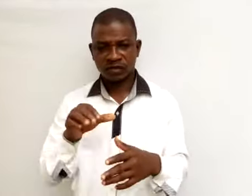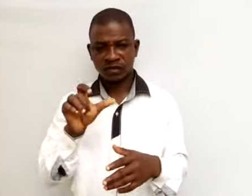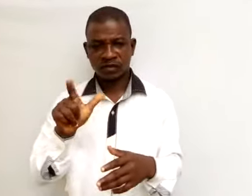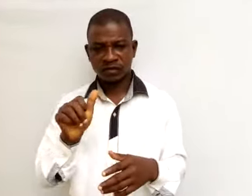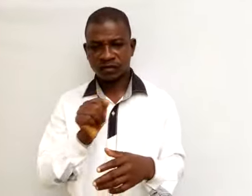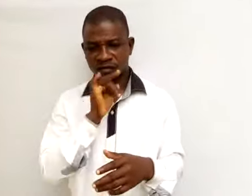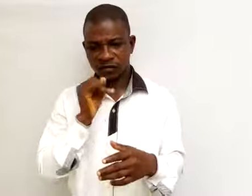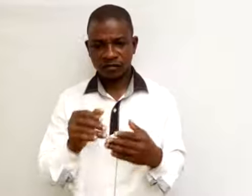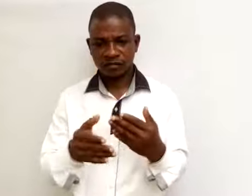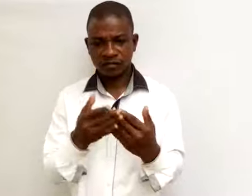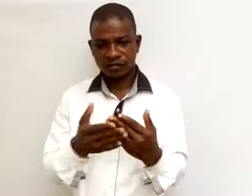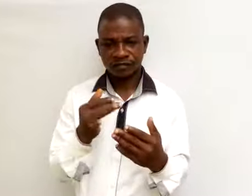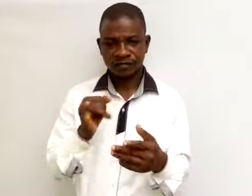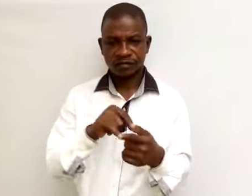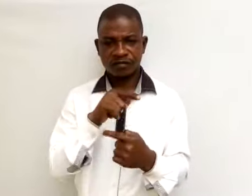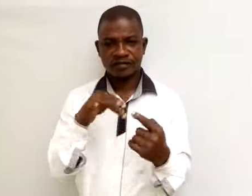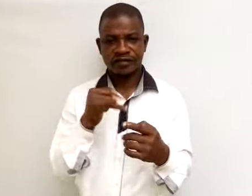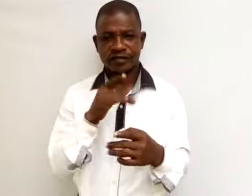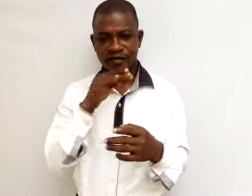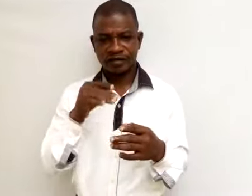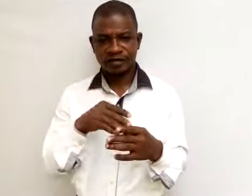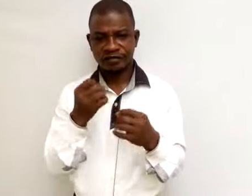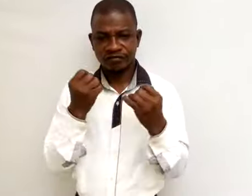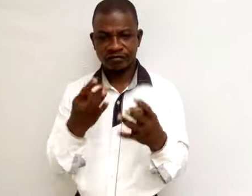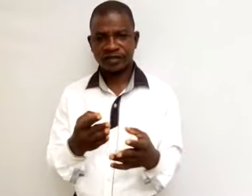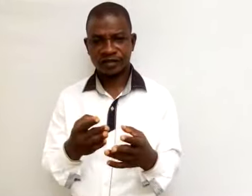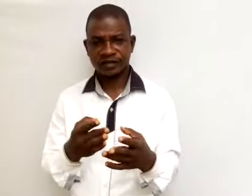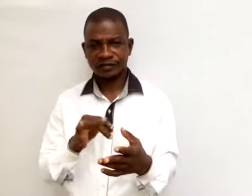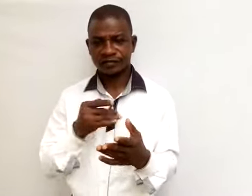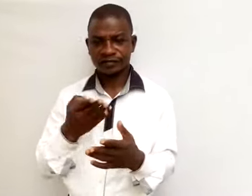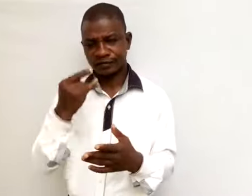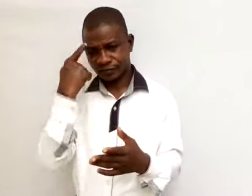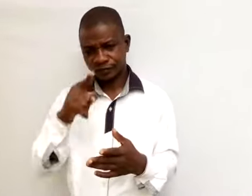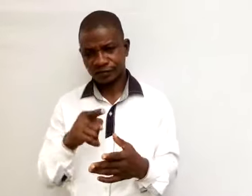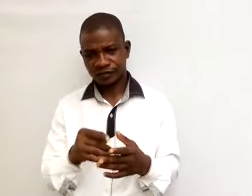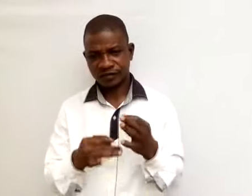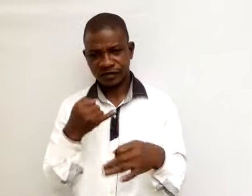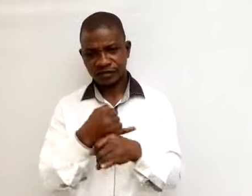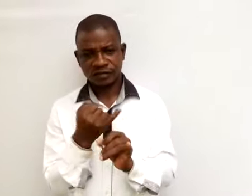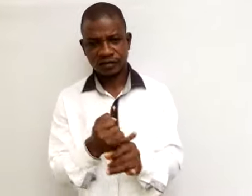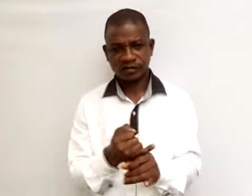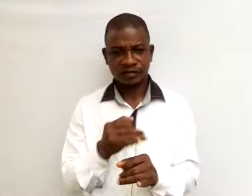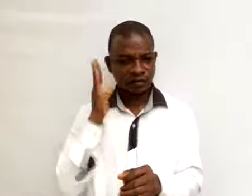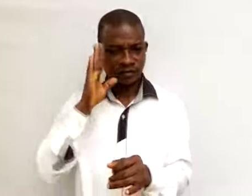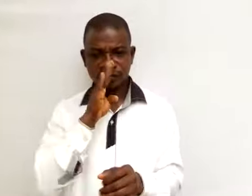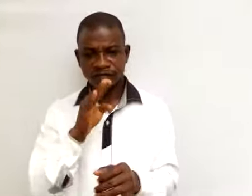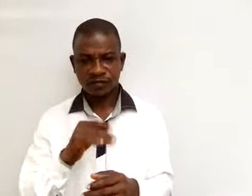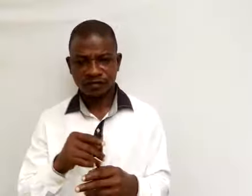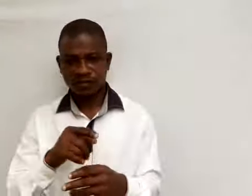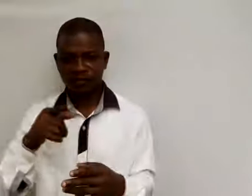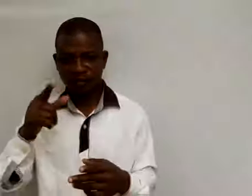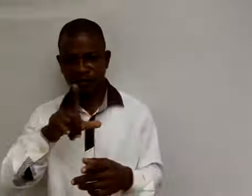cheap when they are in abundance. Therefore, industries should be located in an